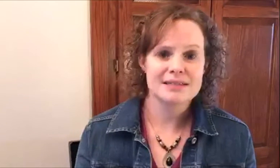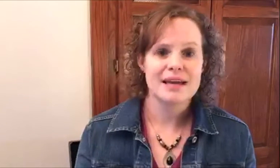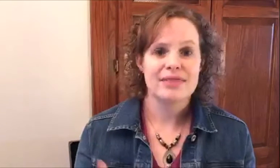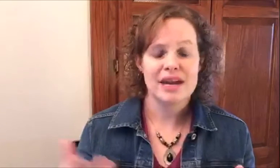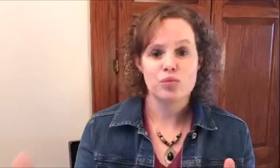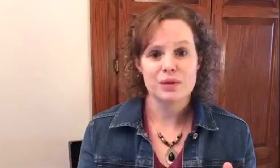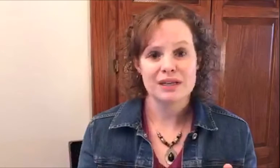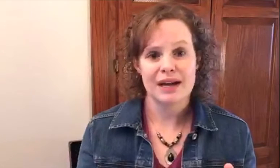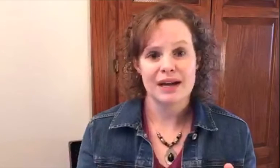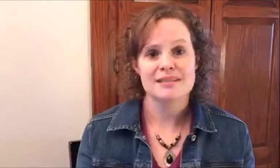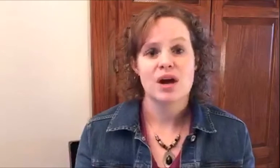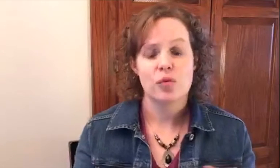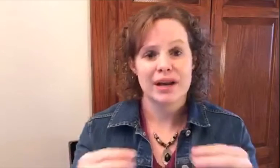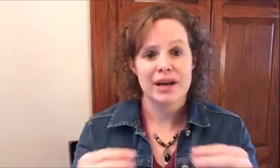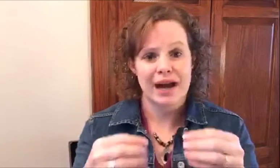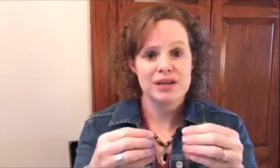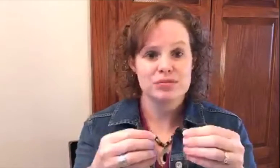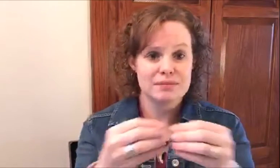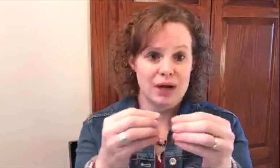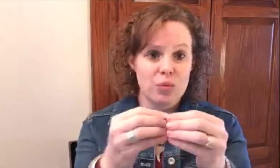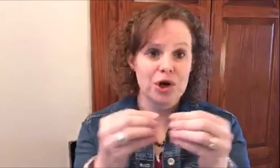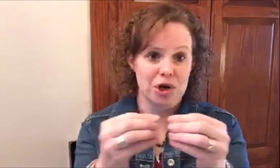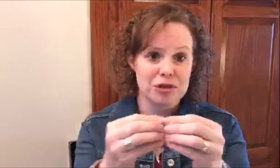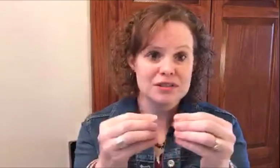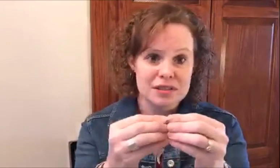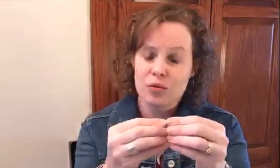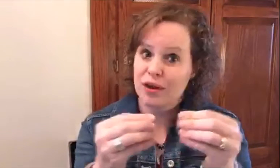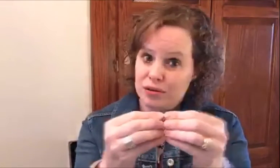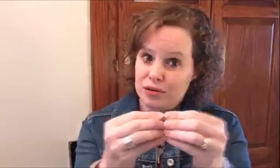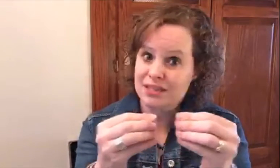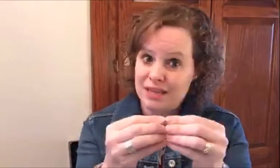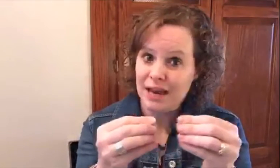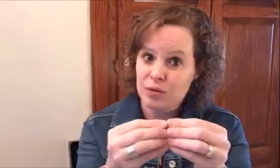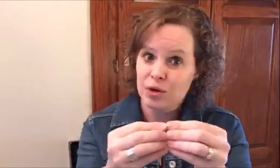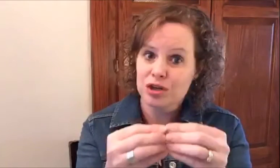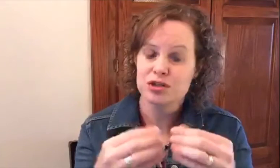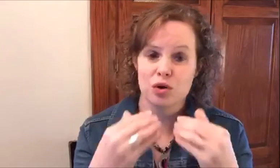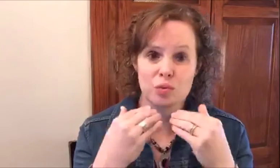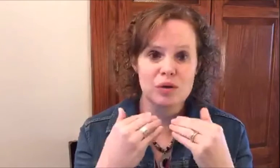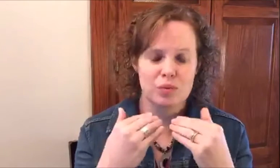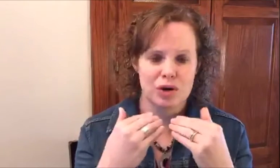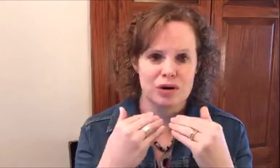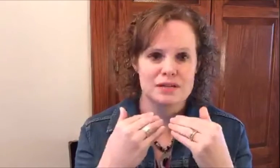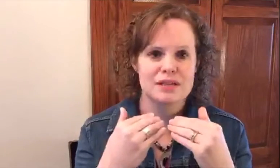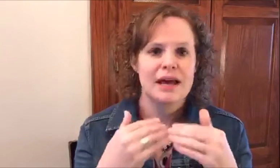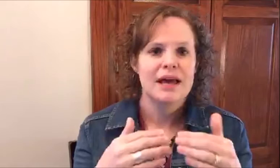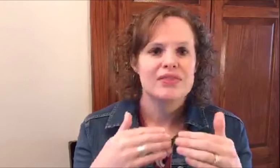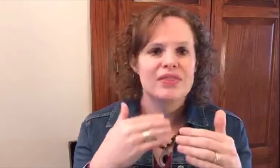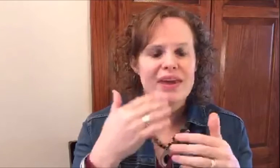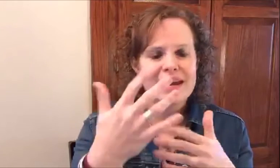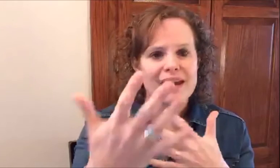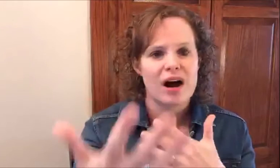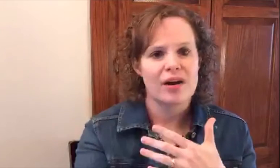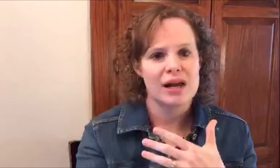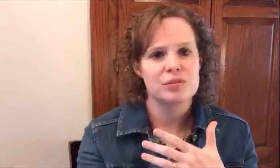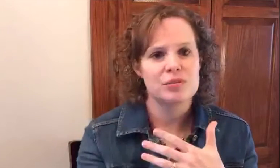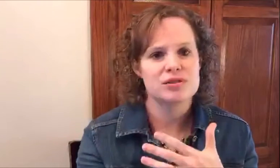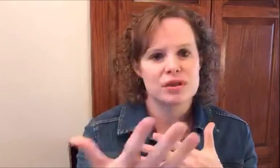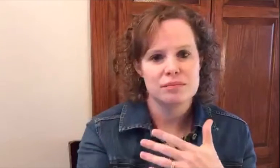they realize when I use my words, whether sign words or real words, that they are able to